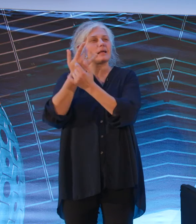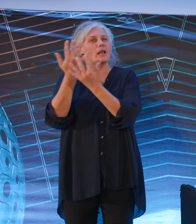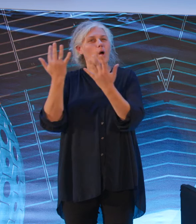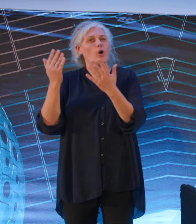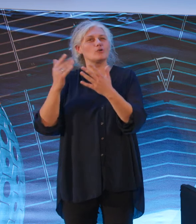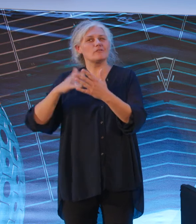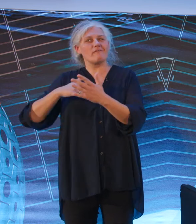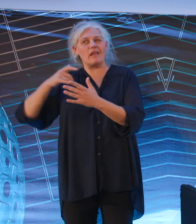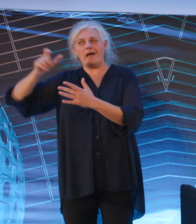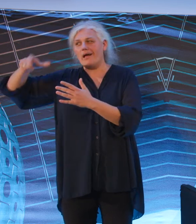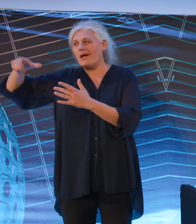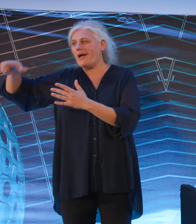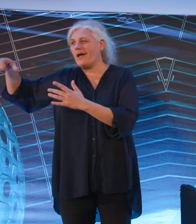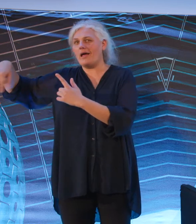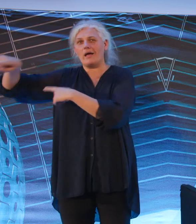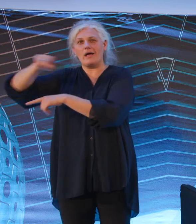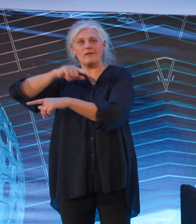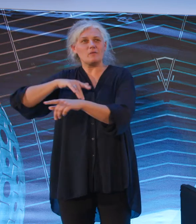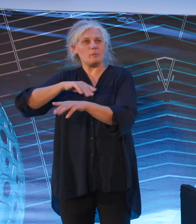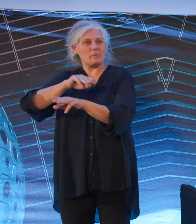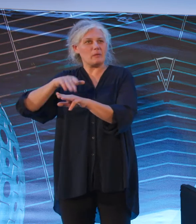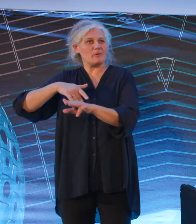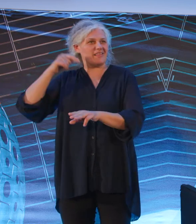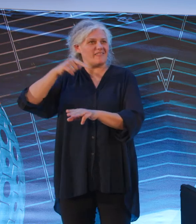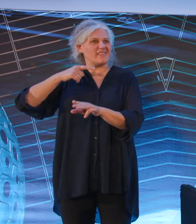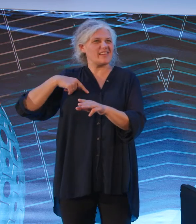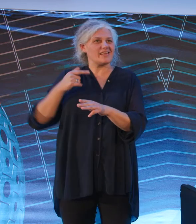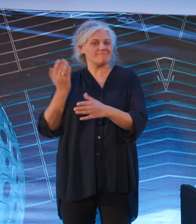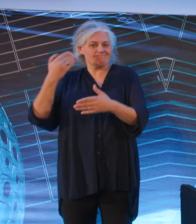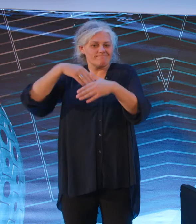lives that have touched this institution.